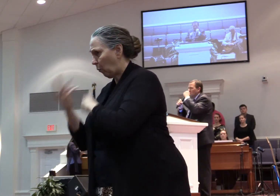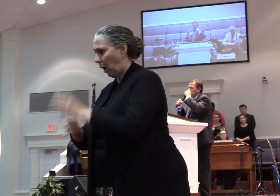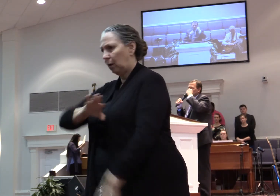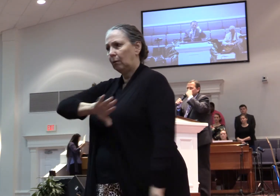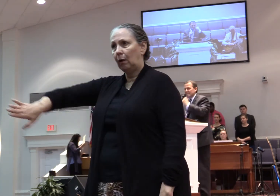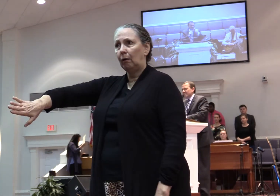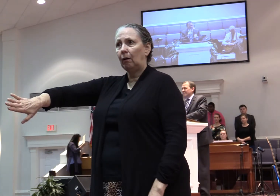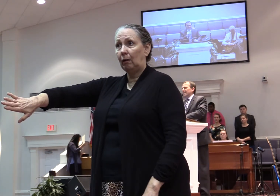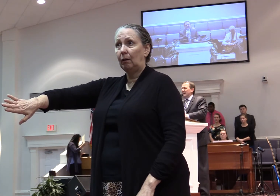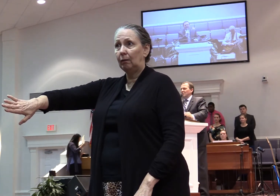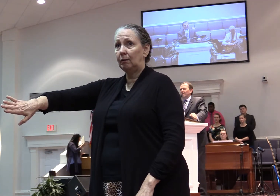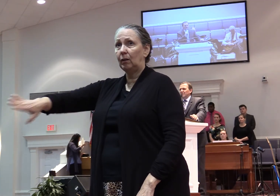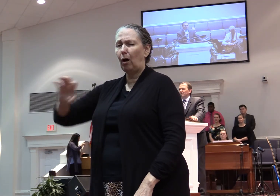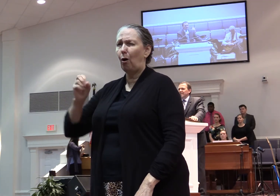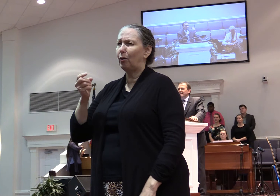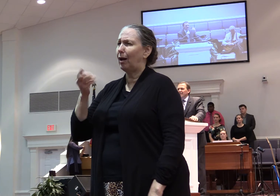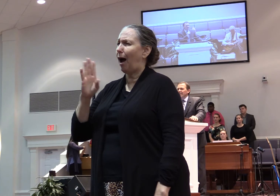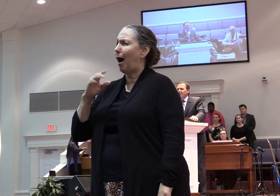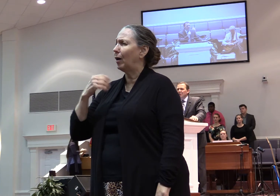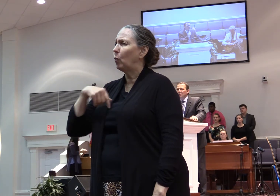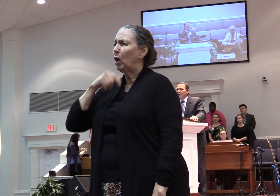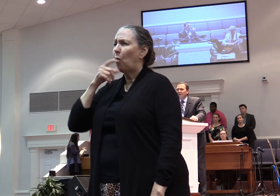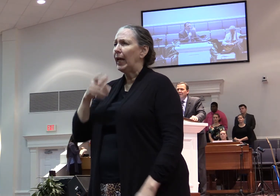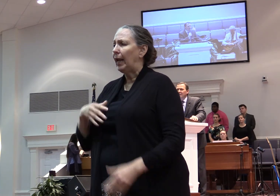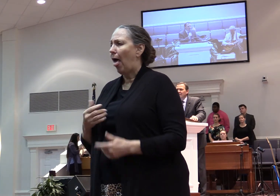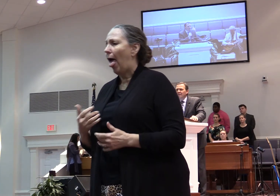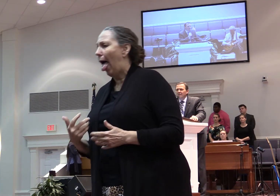Amen. Oh, God, we don't need to linger.